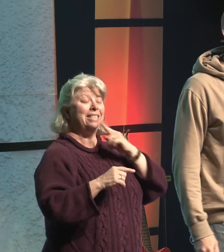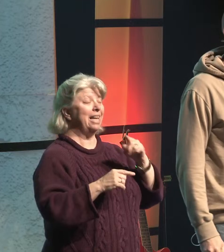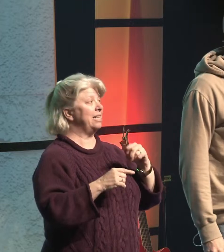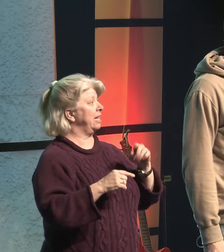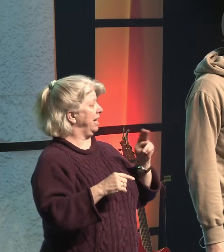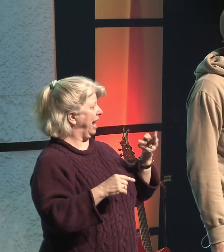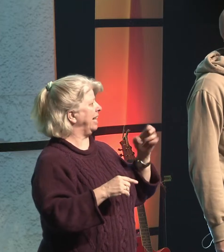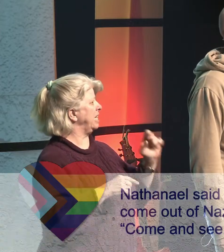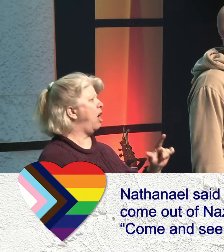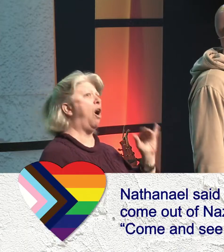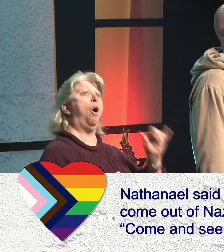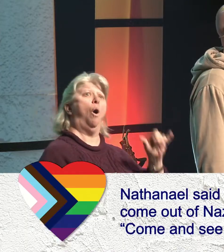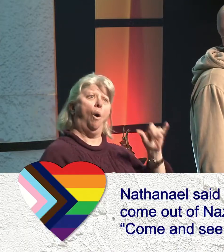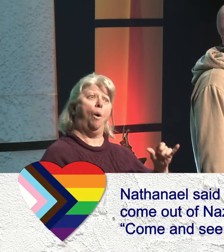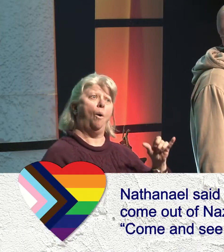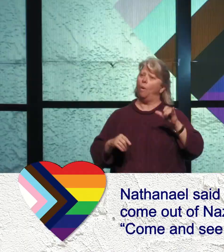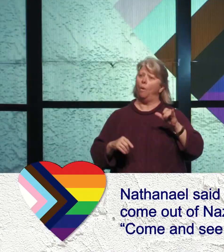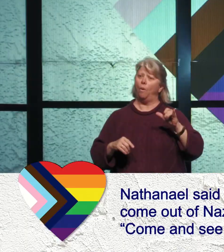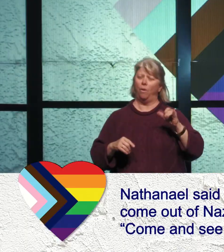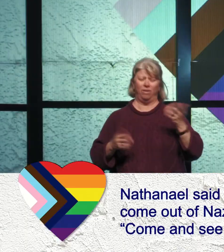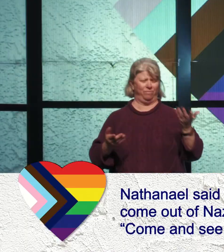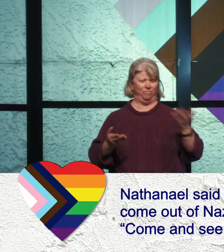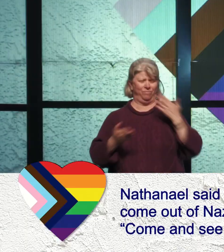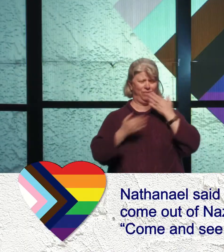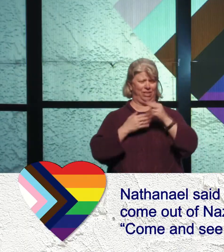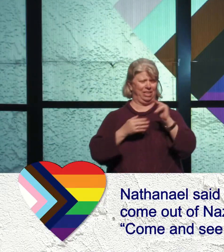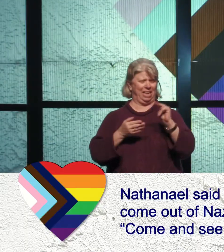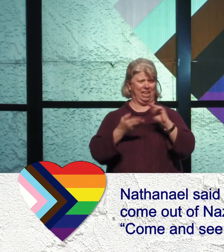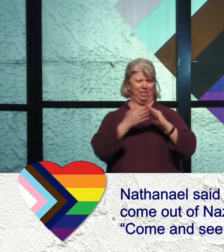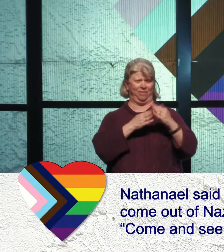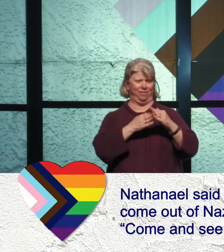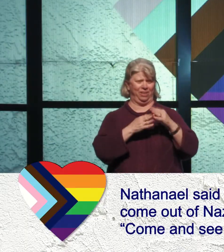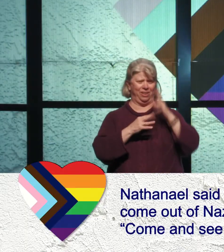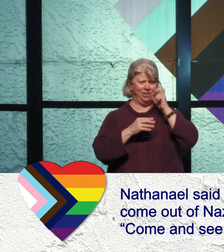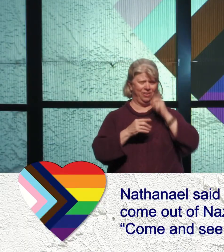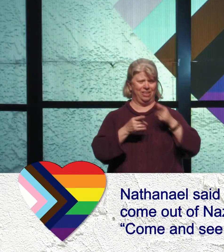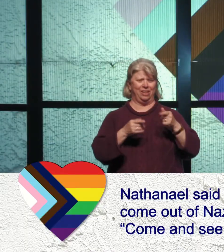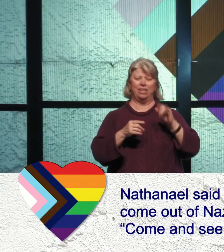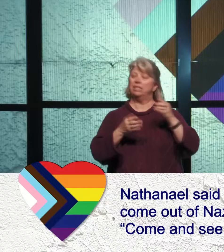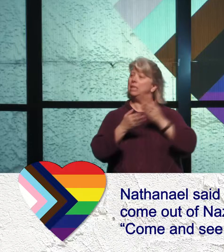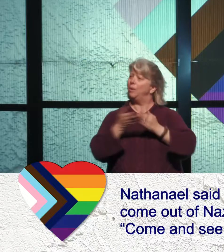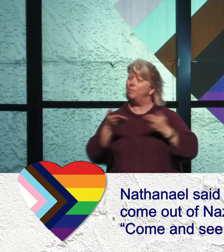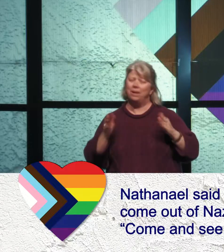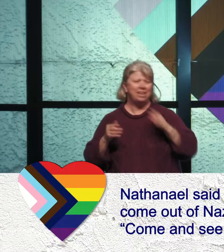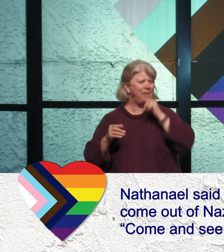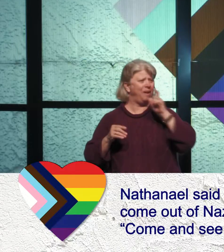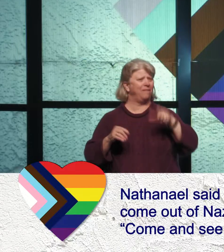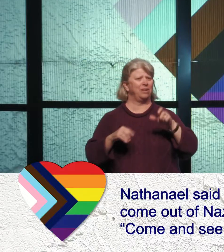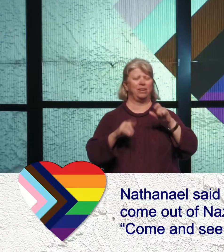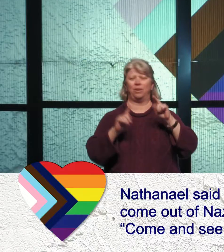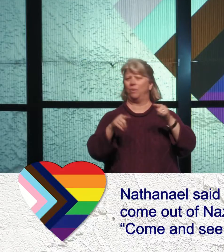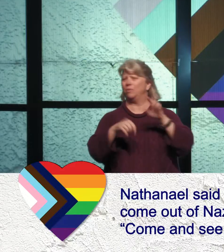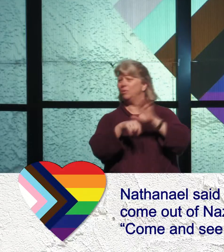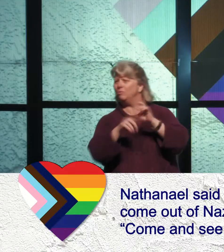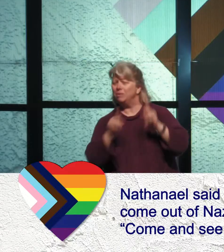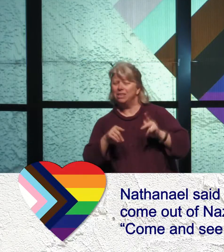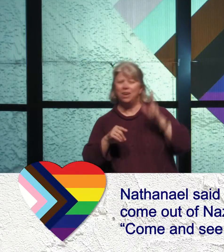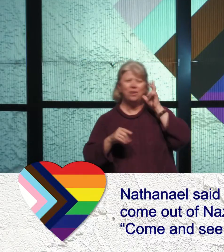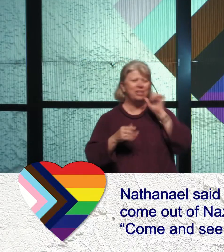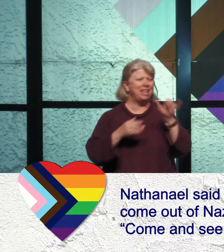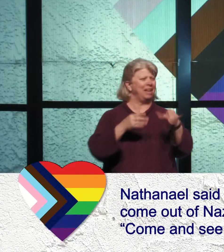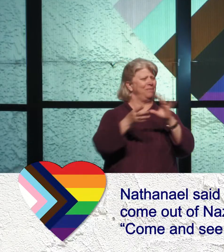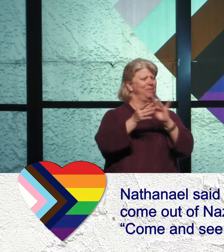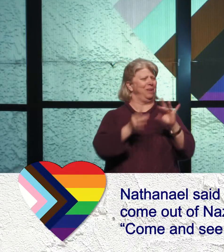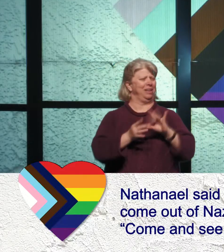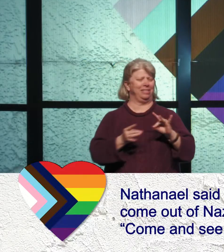Nathaniel, he gets it. He's like, can anything good come from Nazareth? How many of you have ever heard that phrase? Like in some way, you don't even have to be a church person. You've heard something like that,